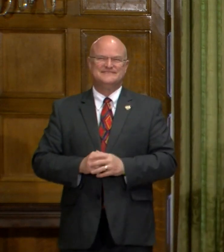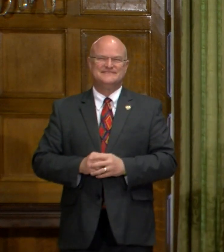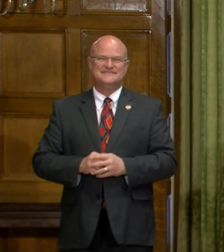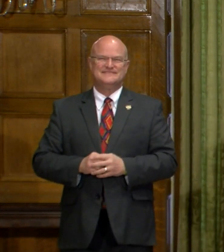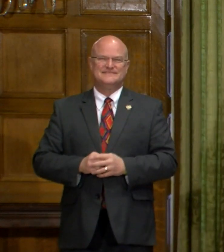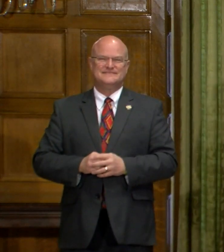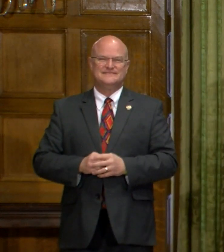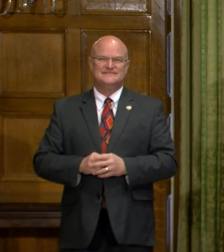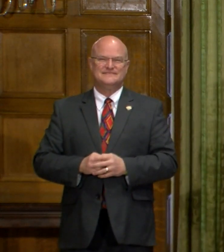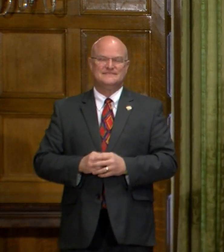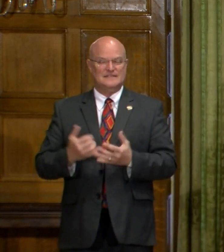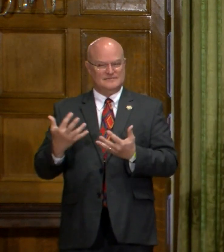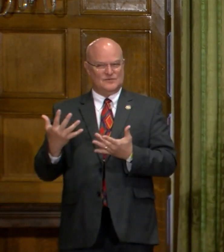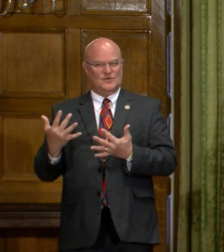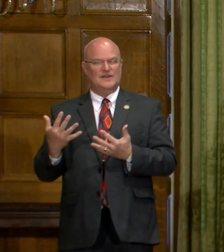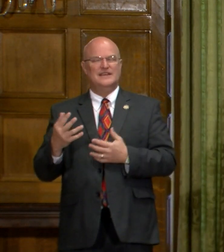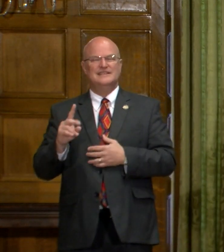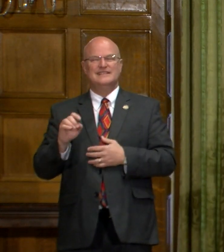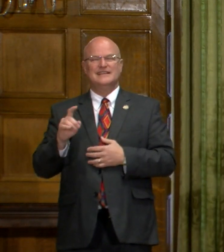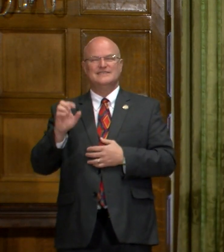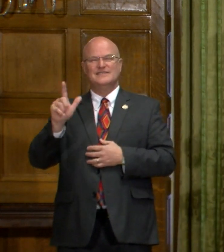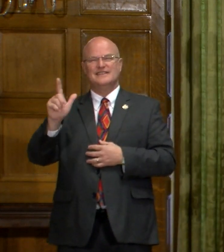Stay tuned, Dexter. Yes, sir.